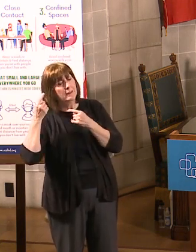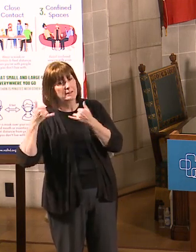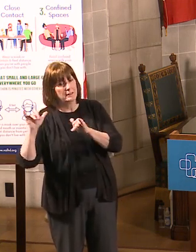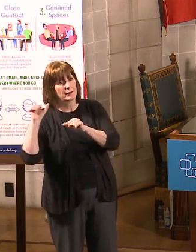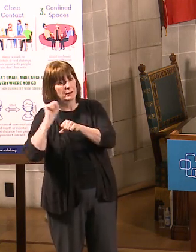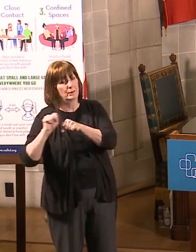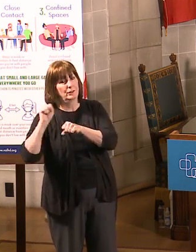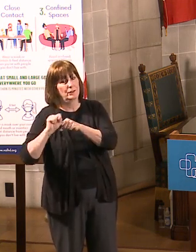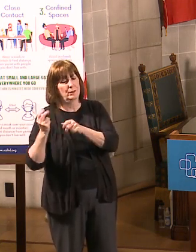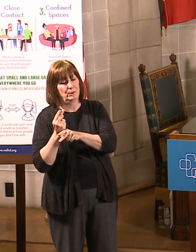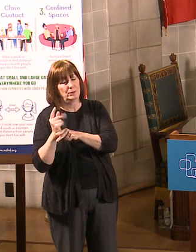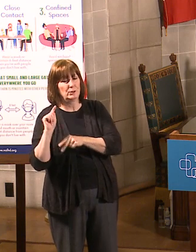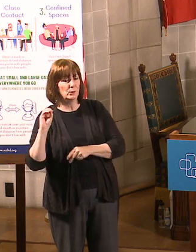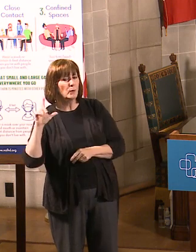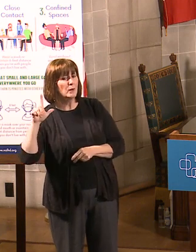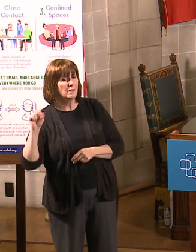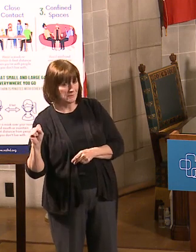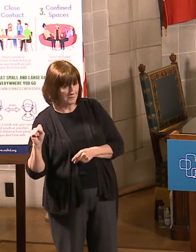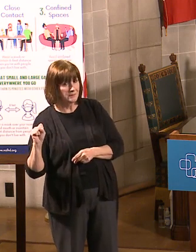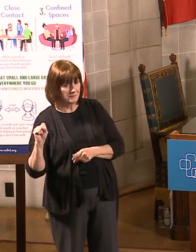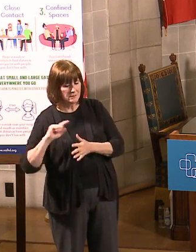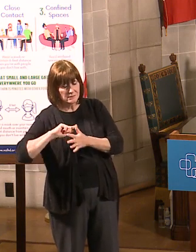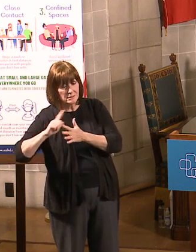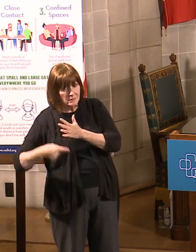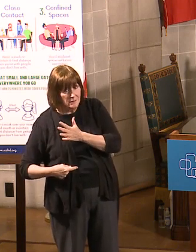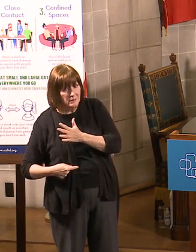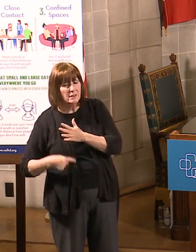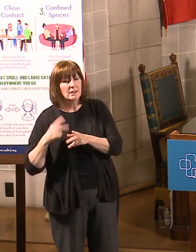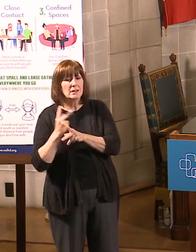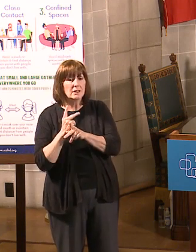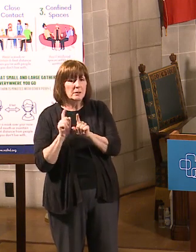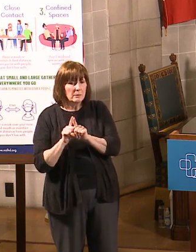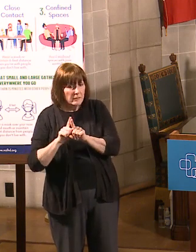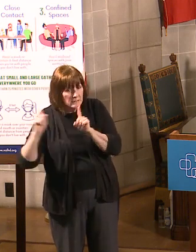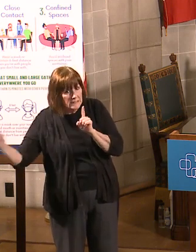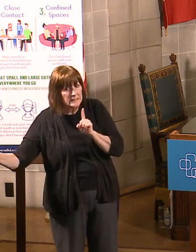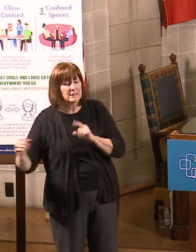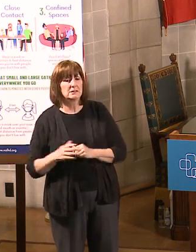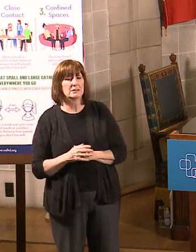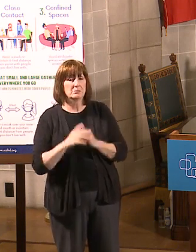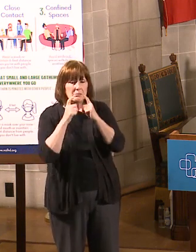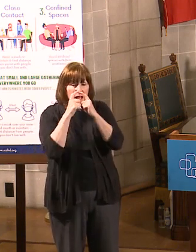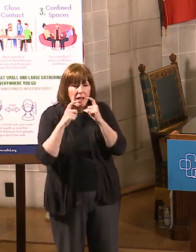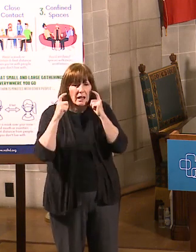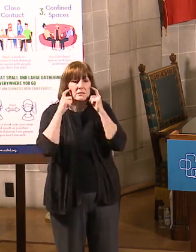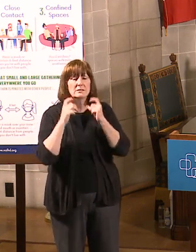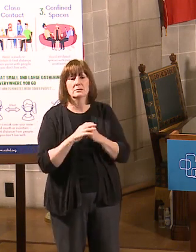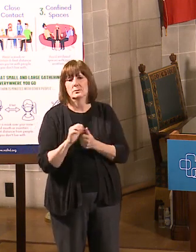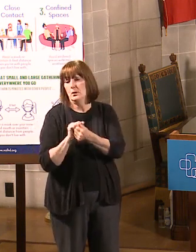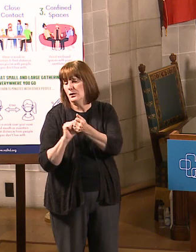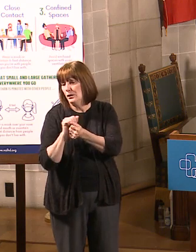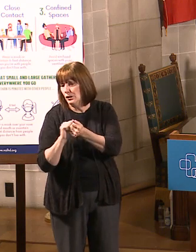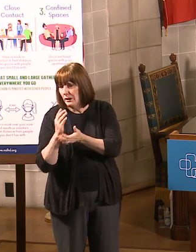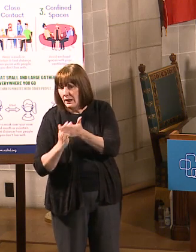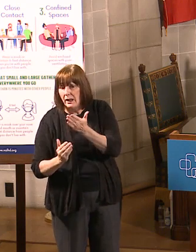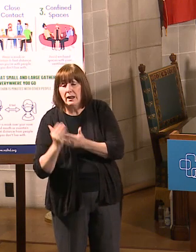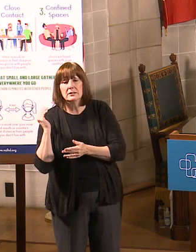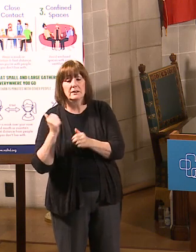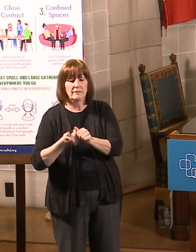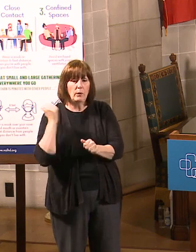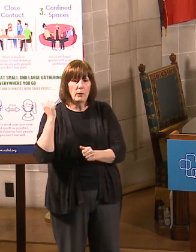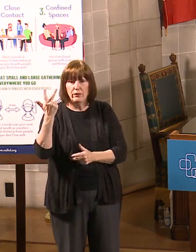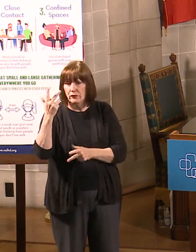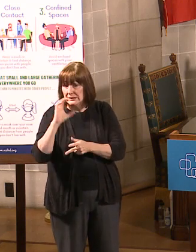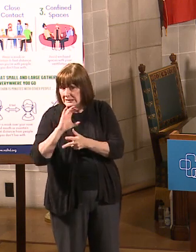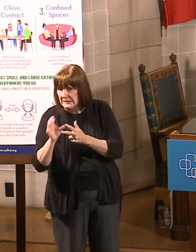our tools that we have, that Swiss cheese. That includes keeping that 6 foot distance, wearing a mask, washing your hands, avoiding the